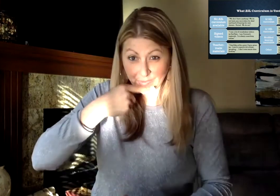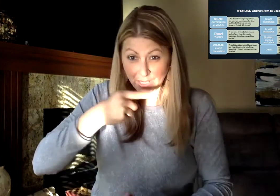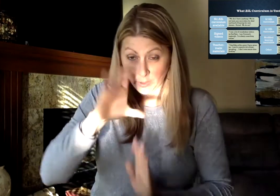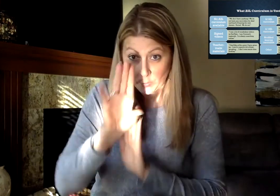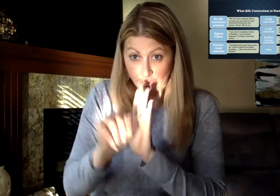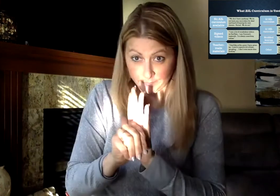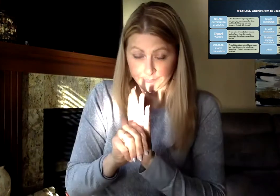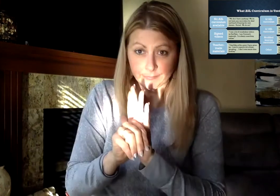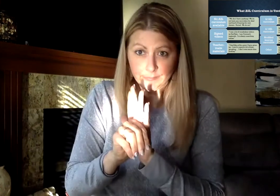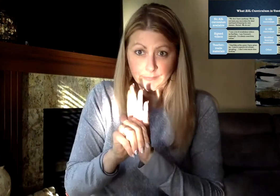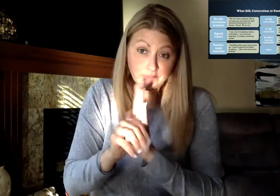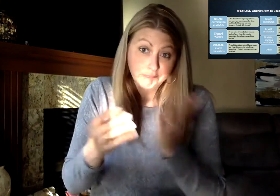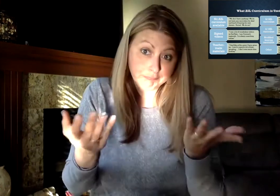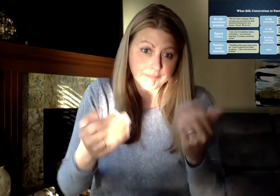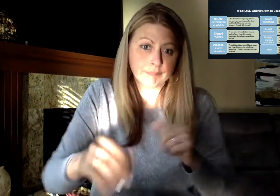use modified hearing curriculum.